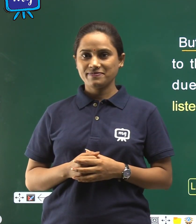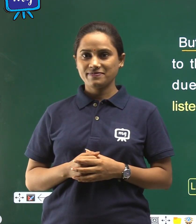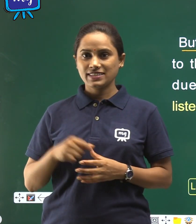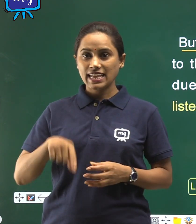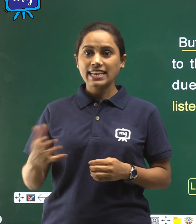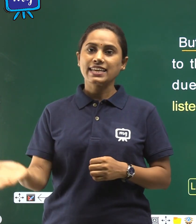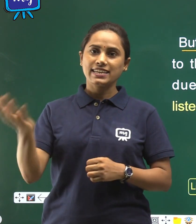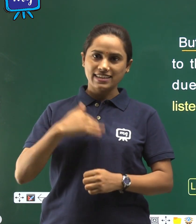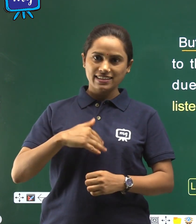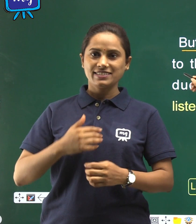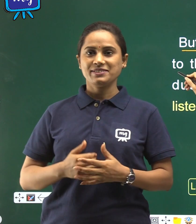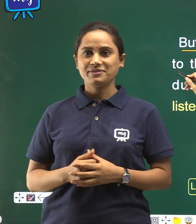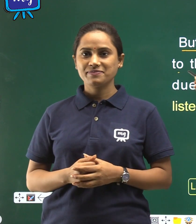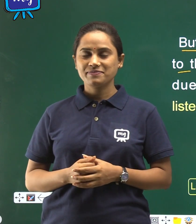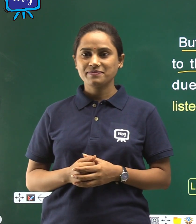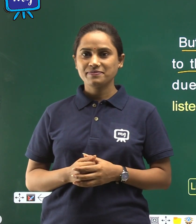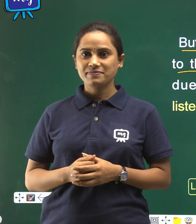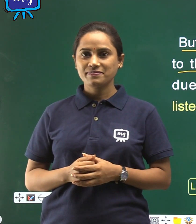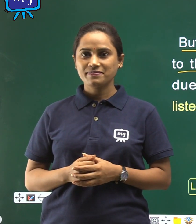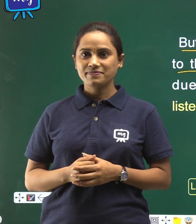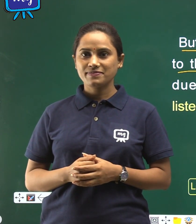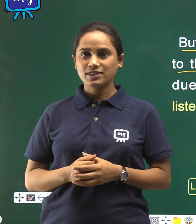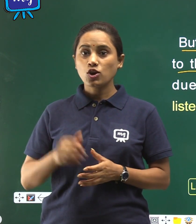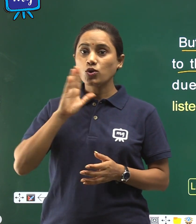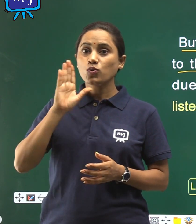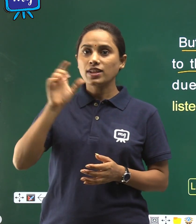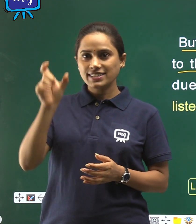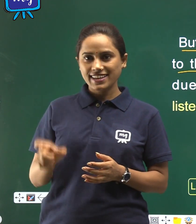it returns to the singer